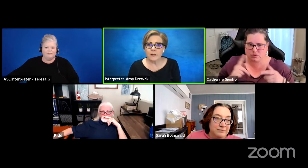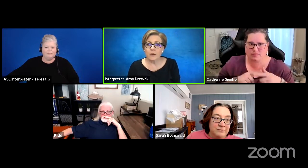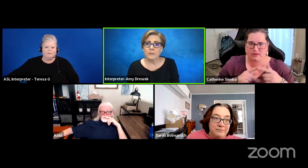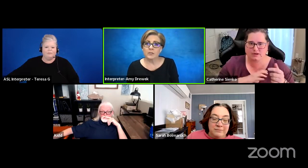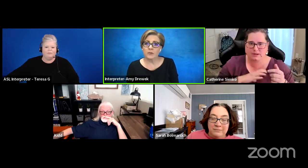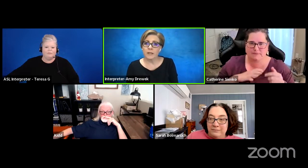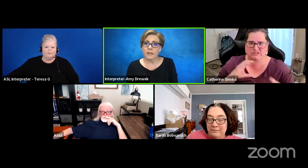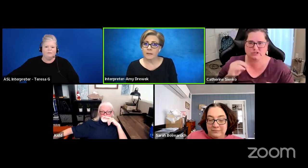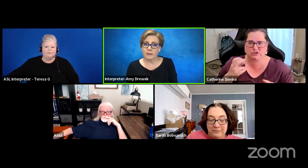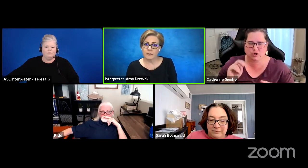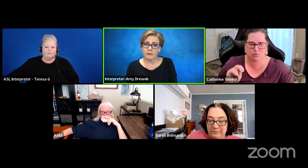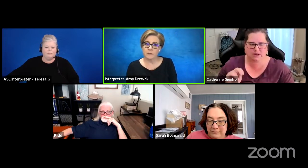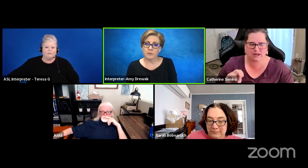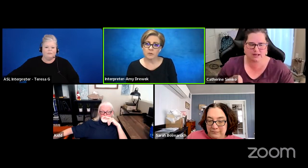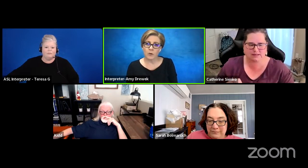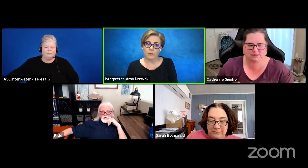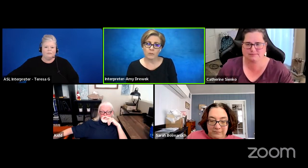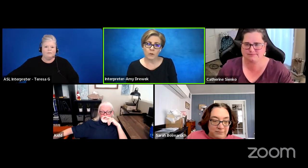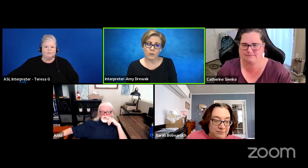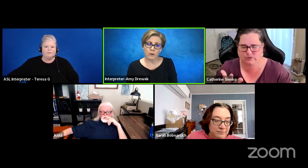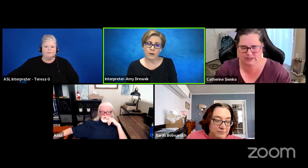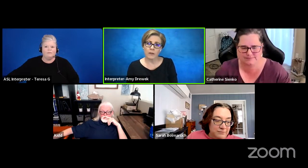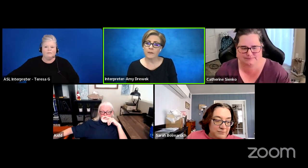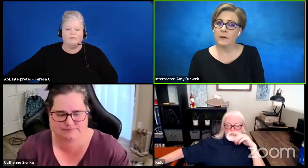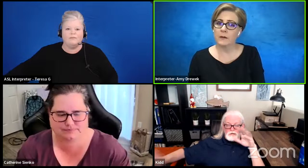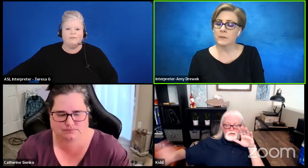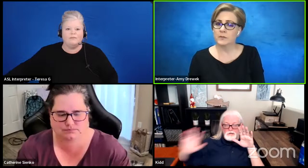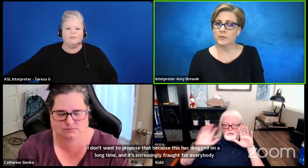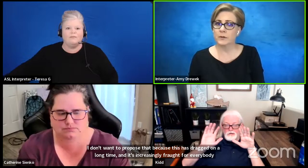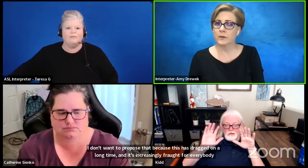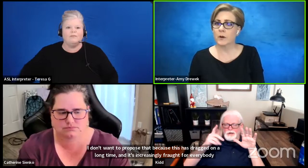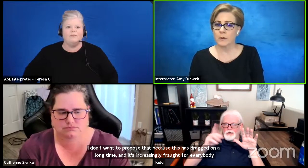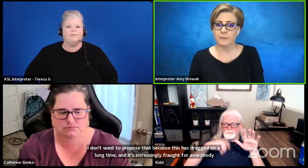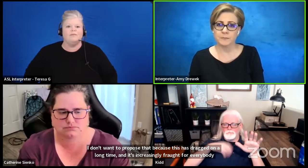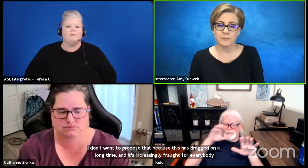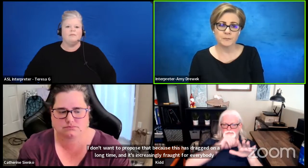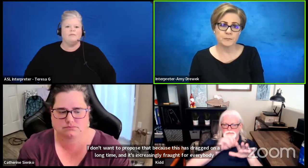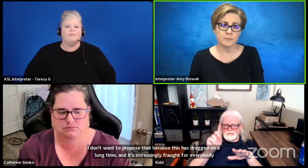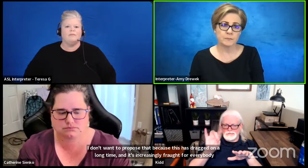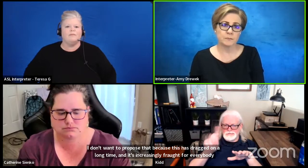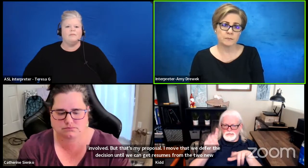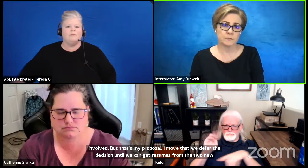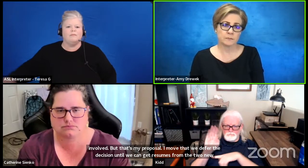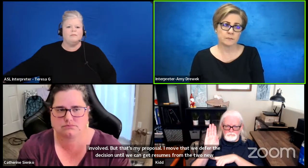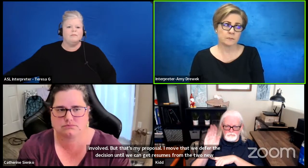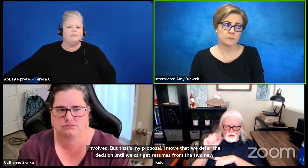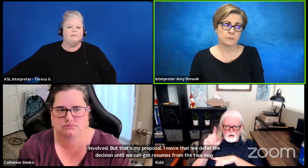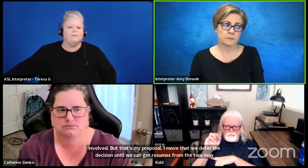This is Commissioner Cienko, Commissioner Kidd, Commissioner O'Rourke, and then Commissioner Cohen.